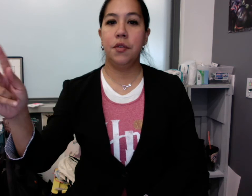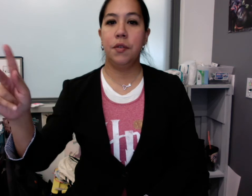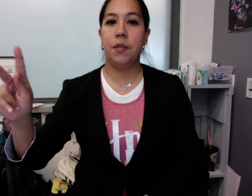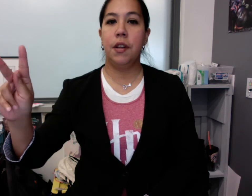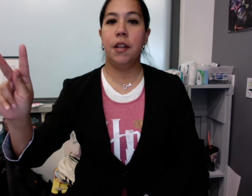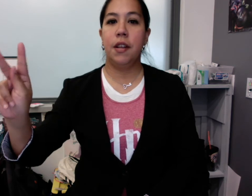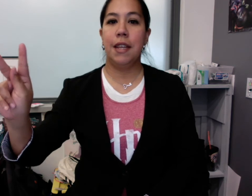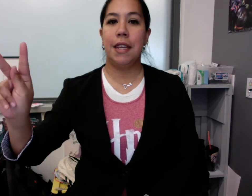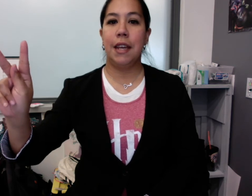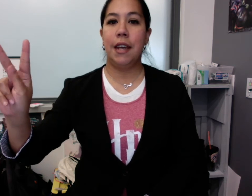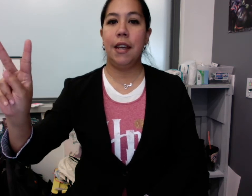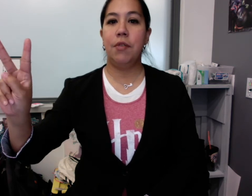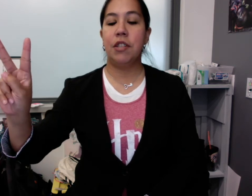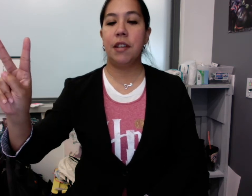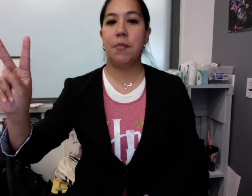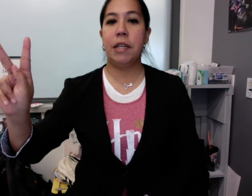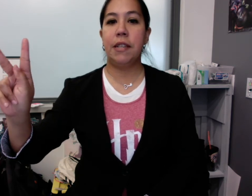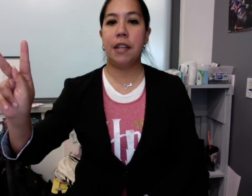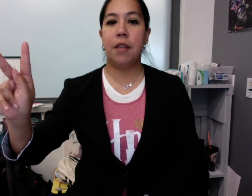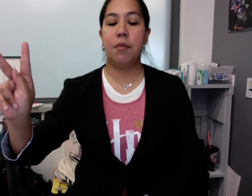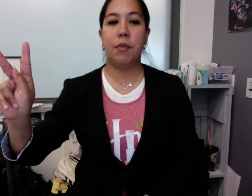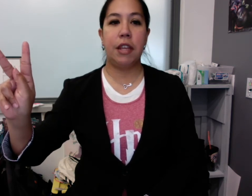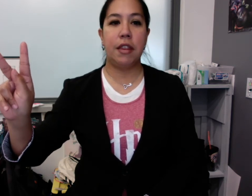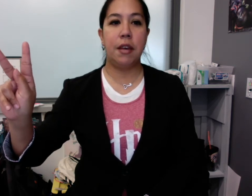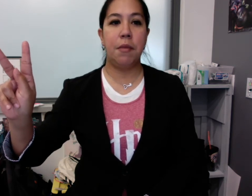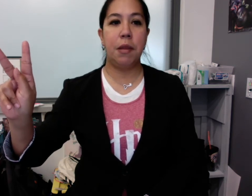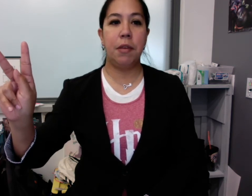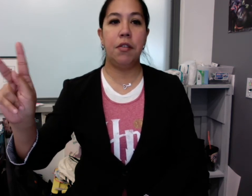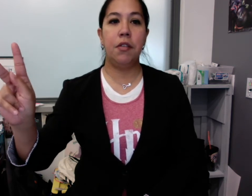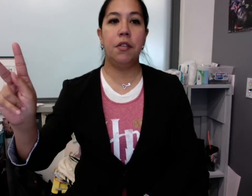into the K, which is like a peace sign but with a thumb in the middle.